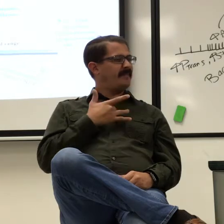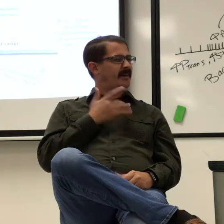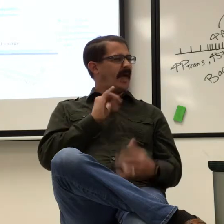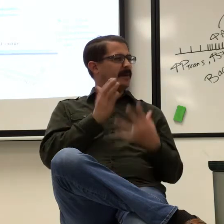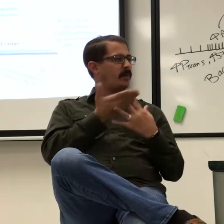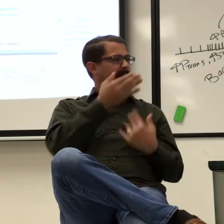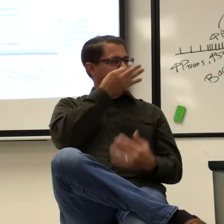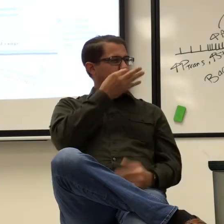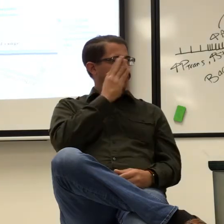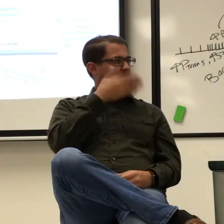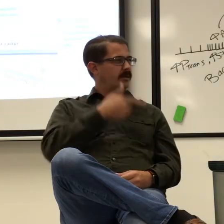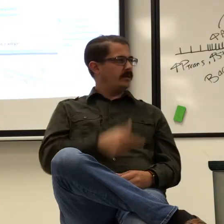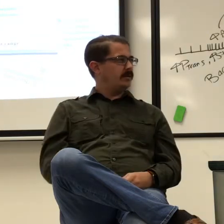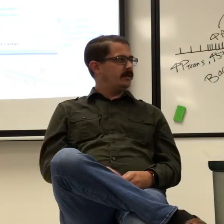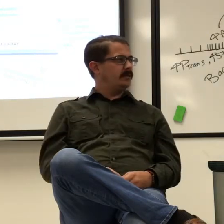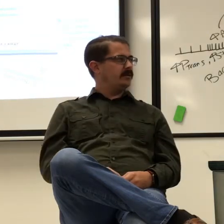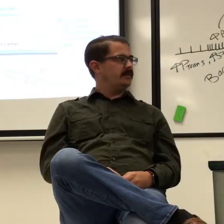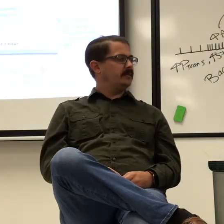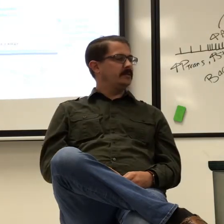Cardioinhibitory.